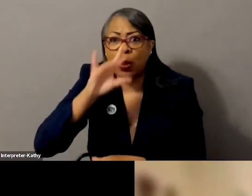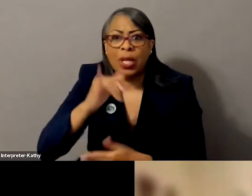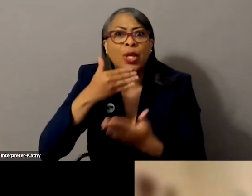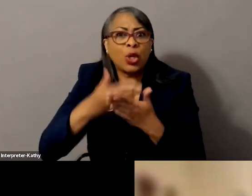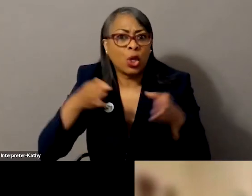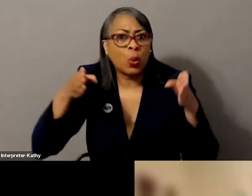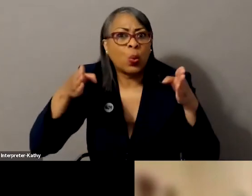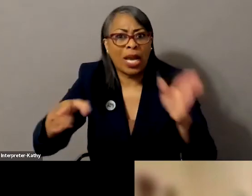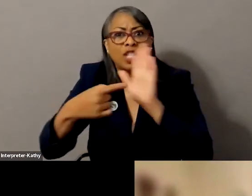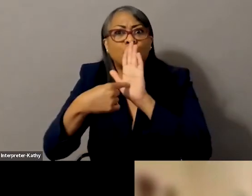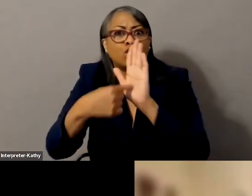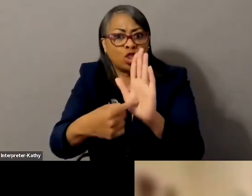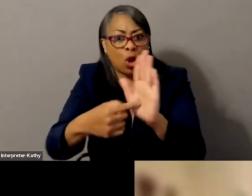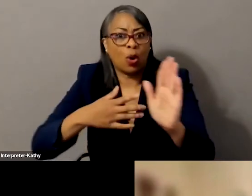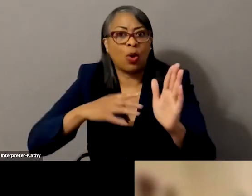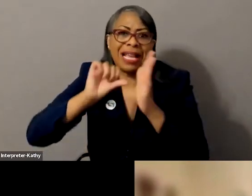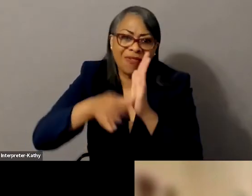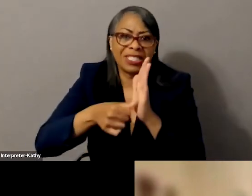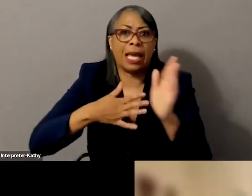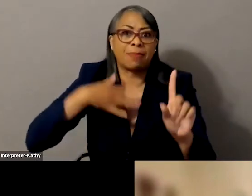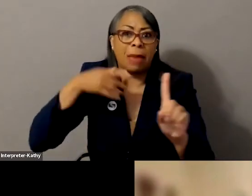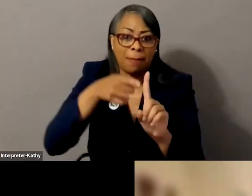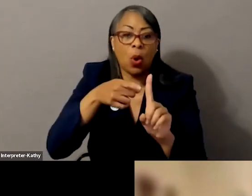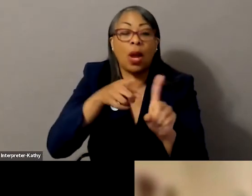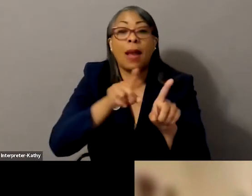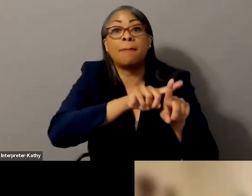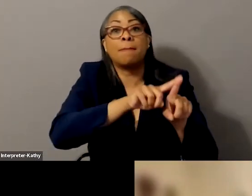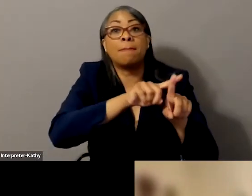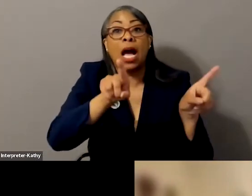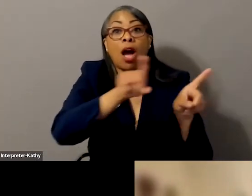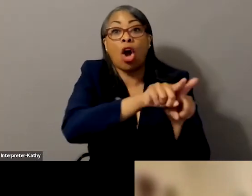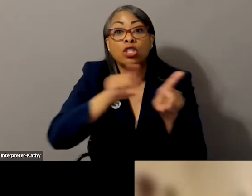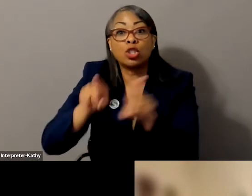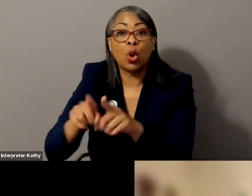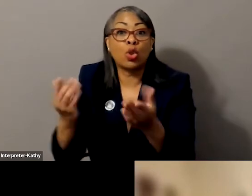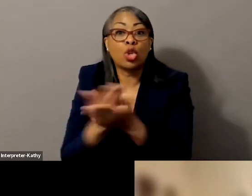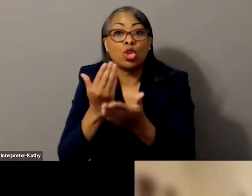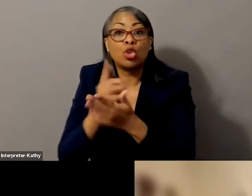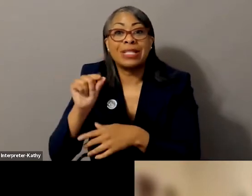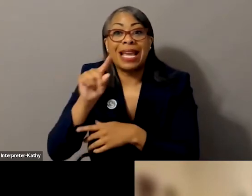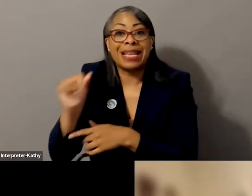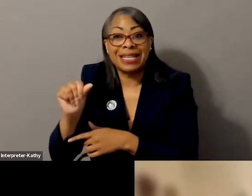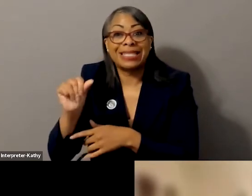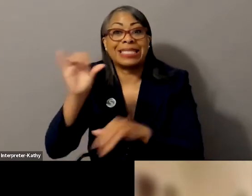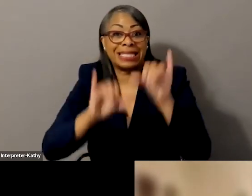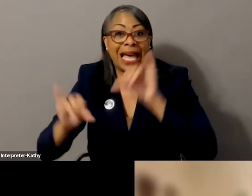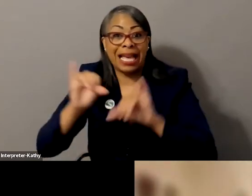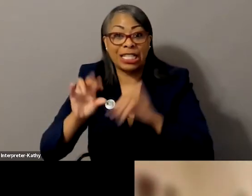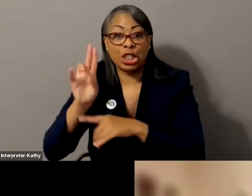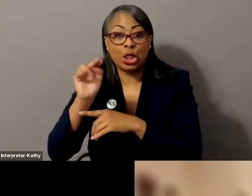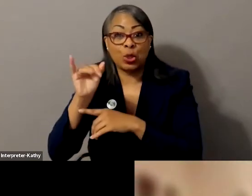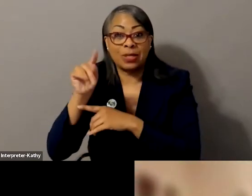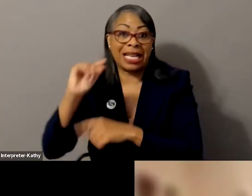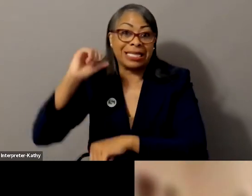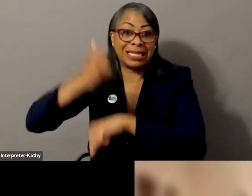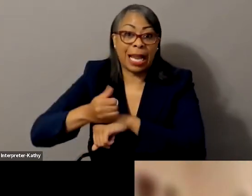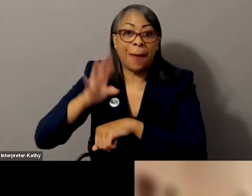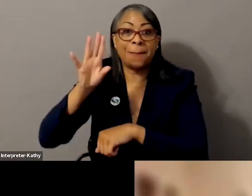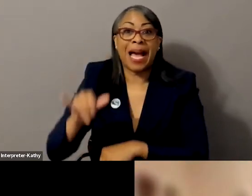to exemplify my point, but also the new data science unit that's being set up by IES.